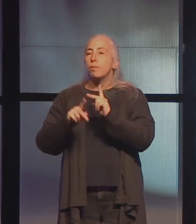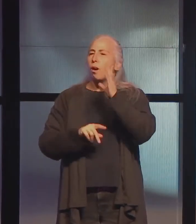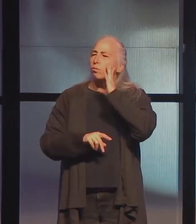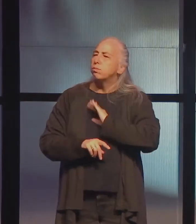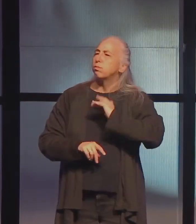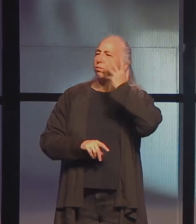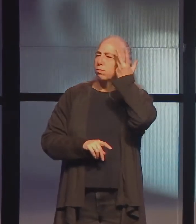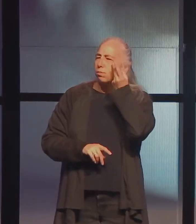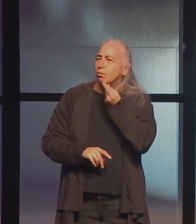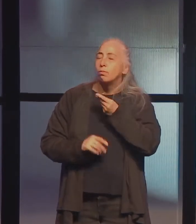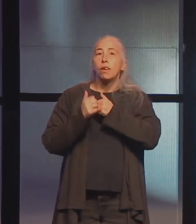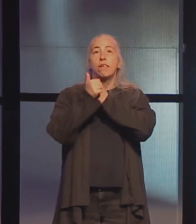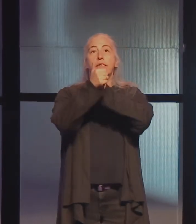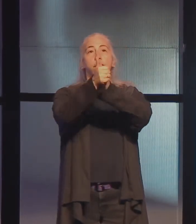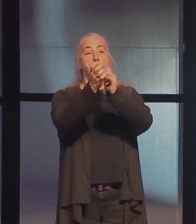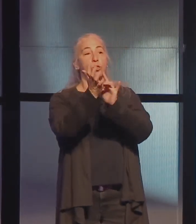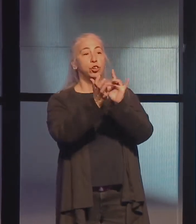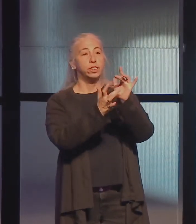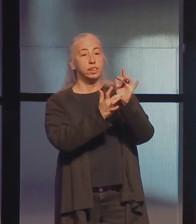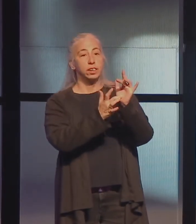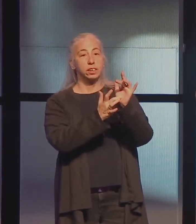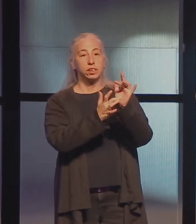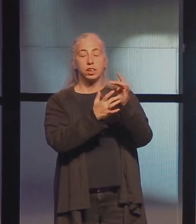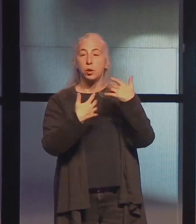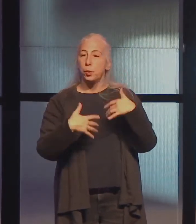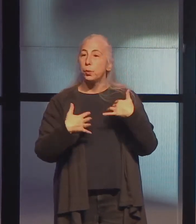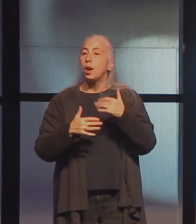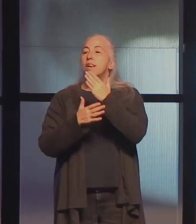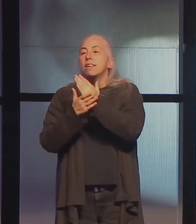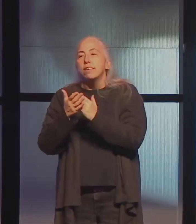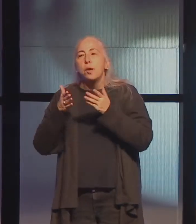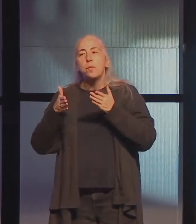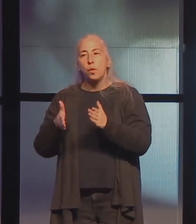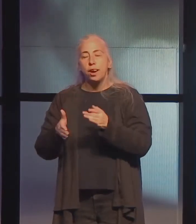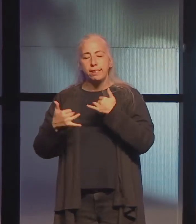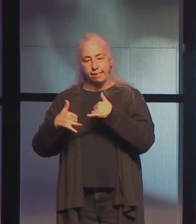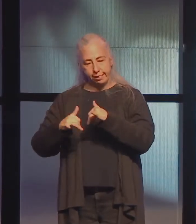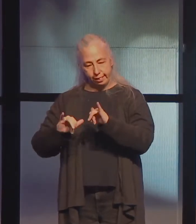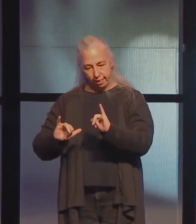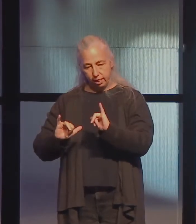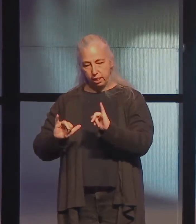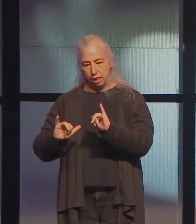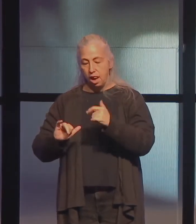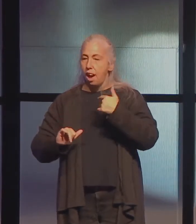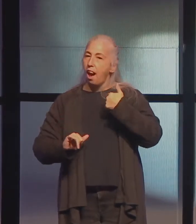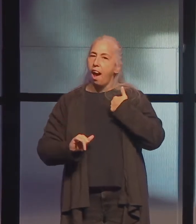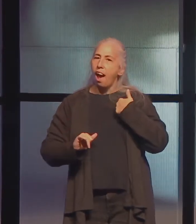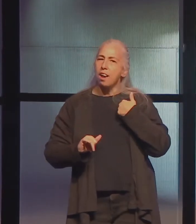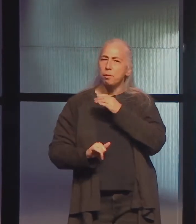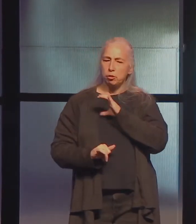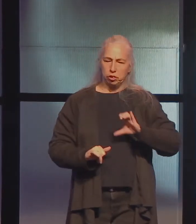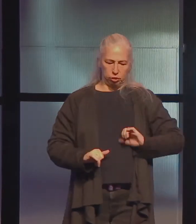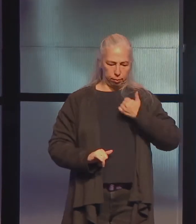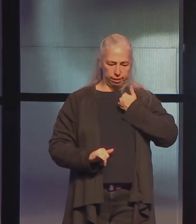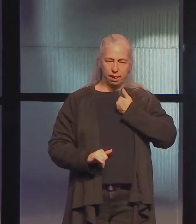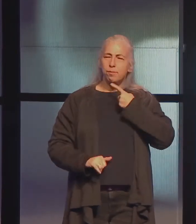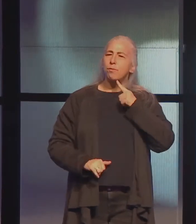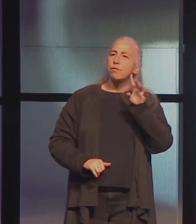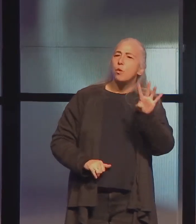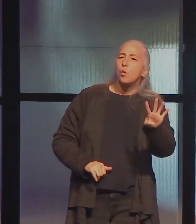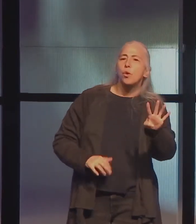followers of Jesus, I've been in some way, shape, or form in this game of Christianity since I was 4 years old. And